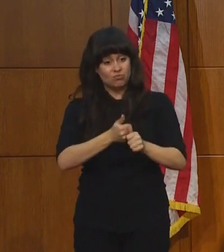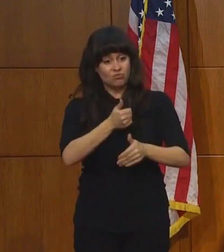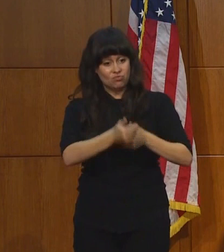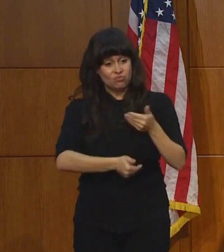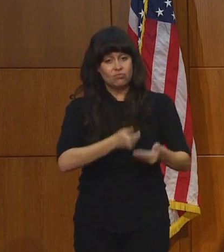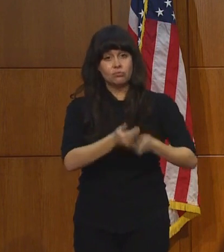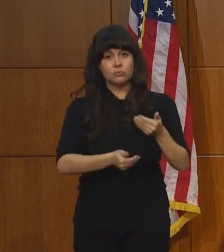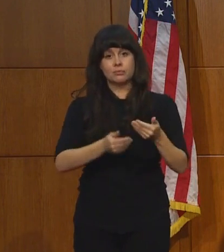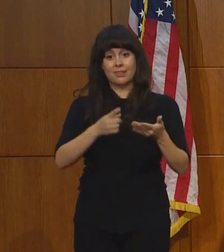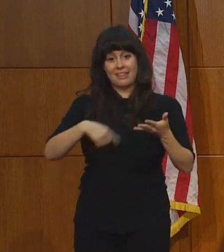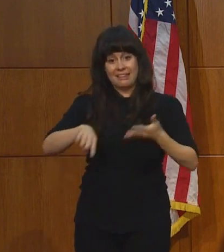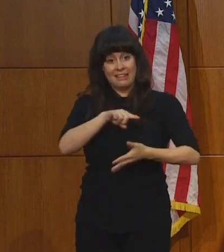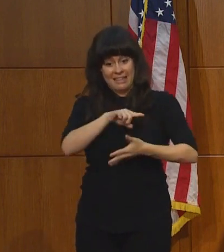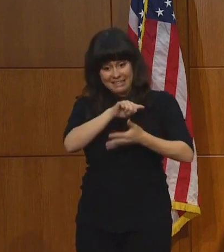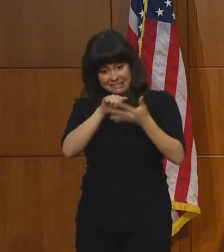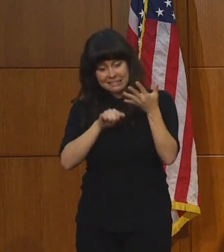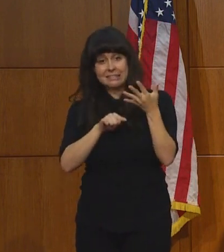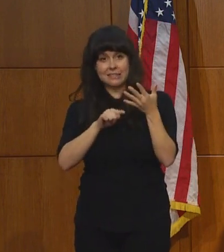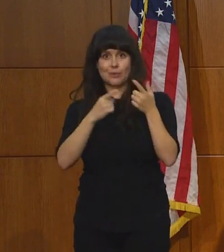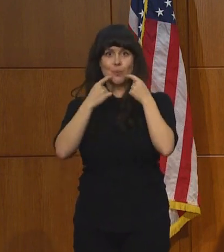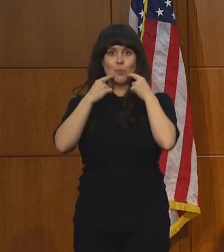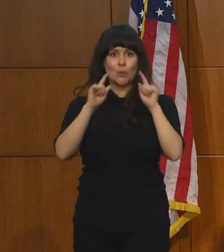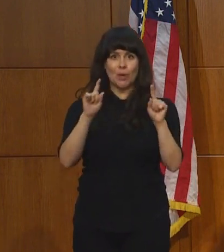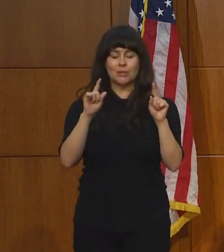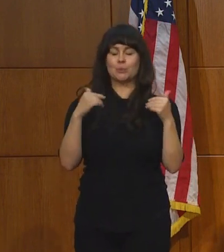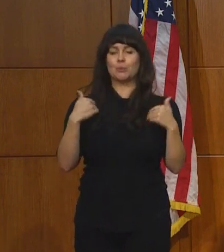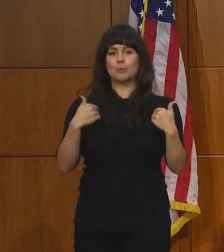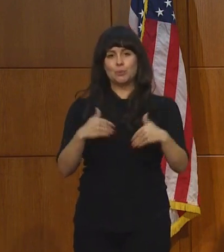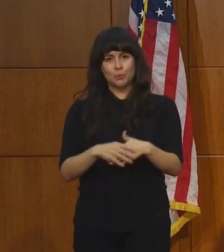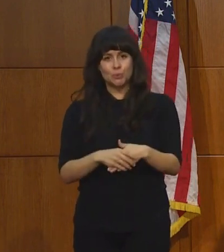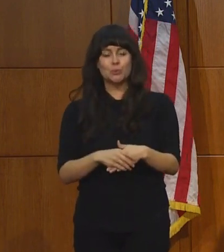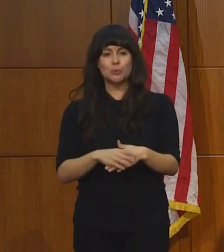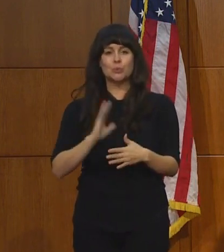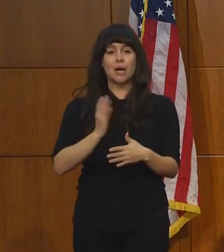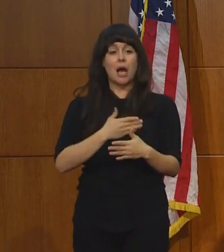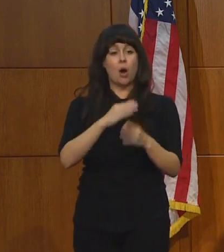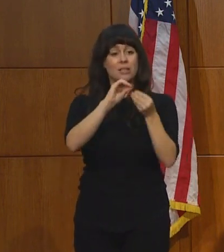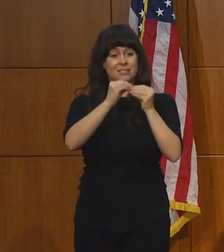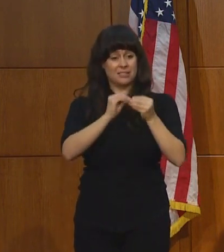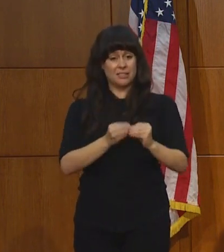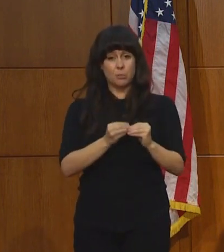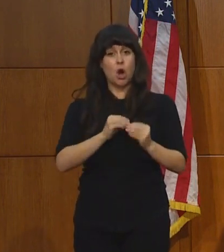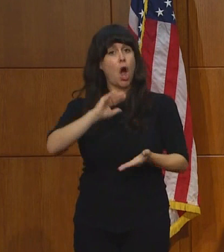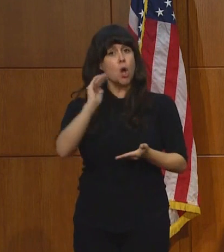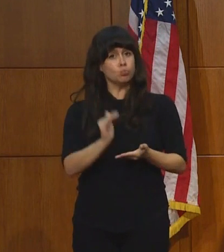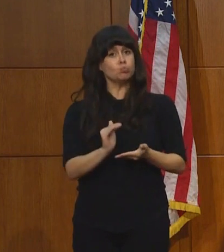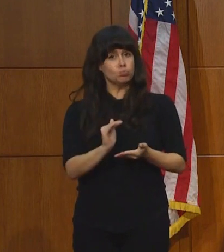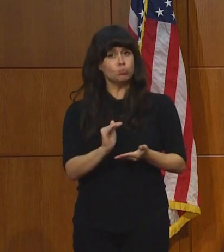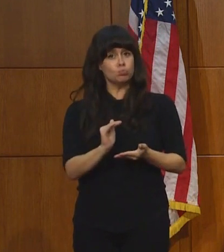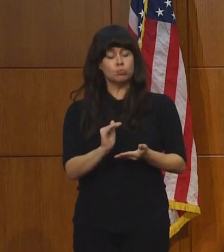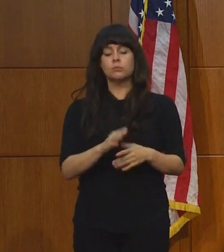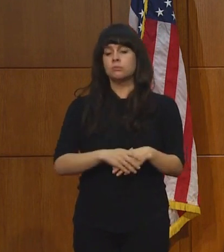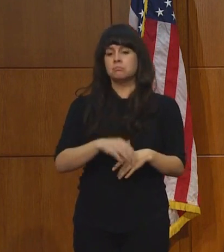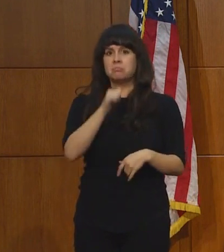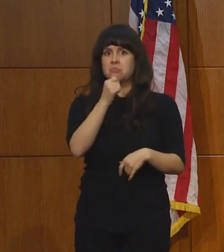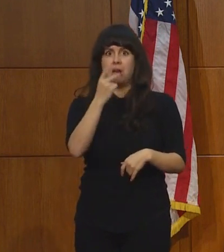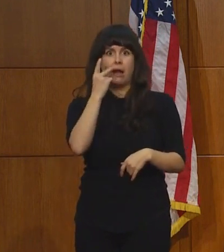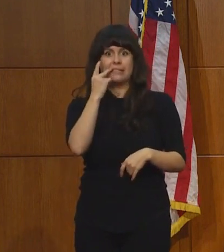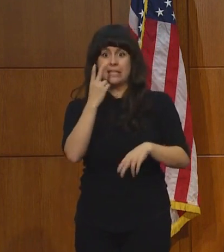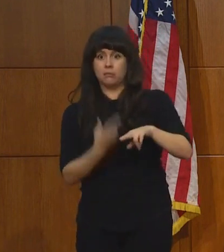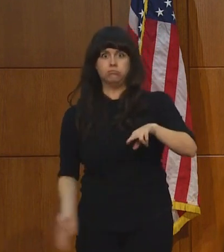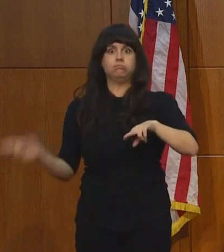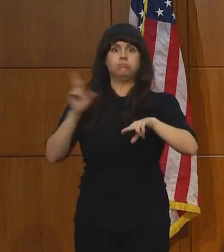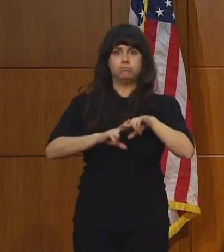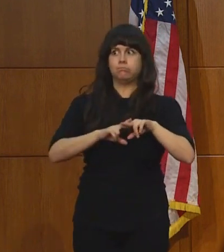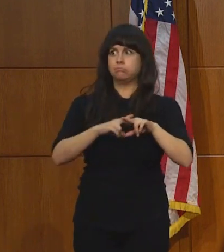these strategies have worked. We have kept our cases count relatively low. We have not seen the spikes that some